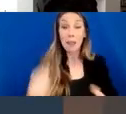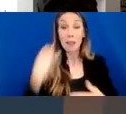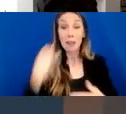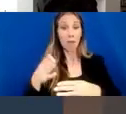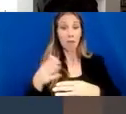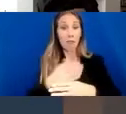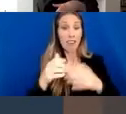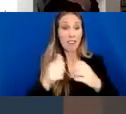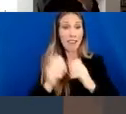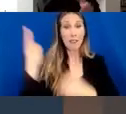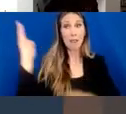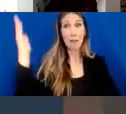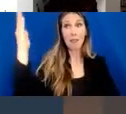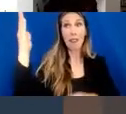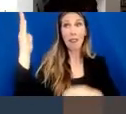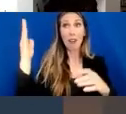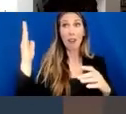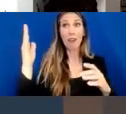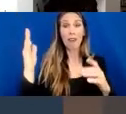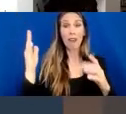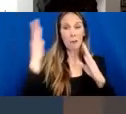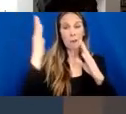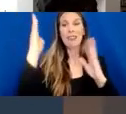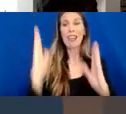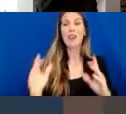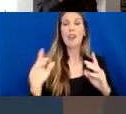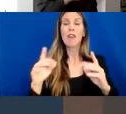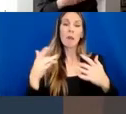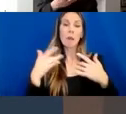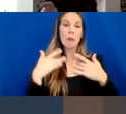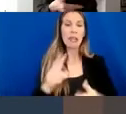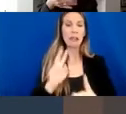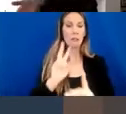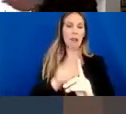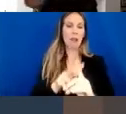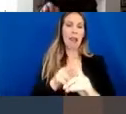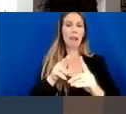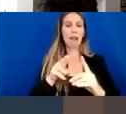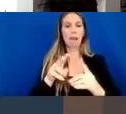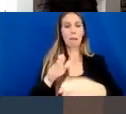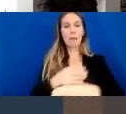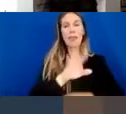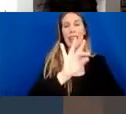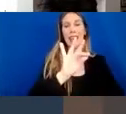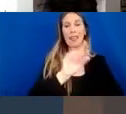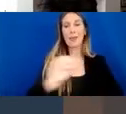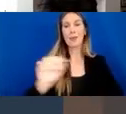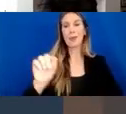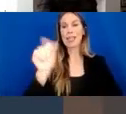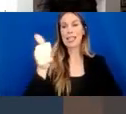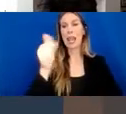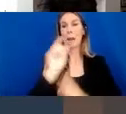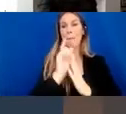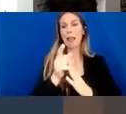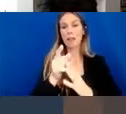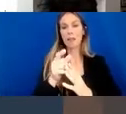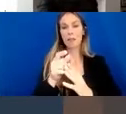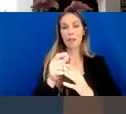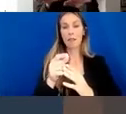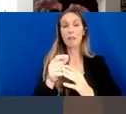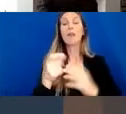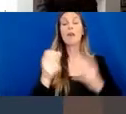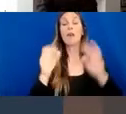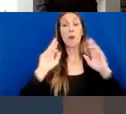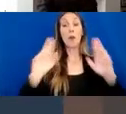you know, you typically are allocated 8 to 10 minutes. We hope all chairs communicate. They've already gotten letters. That is